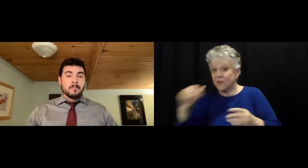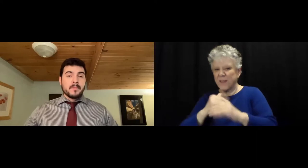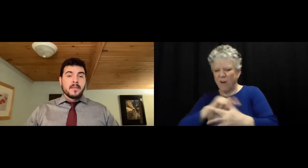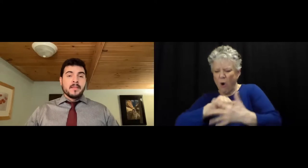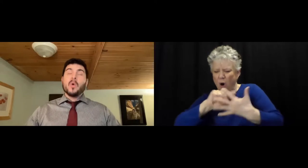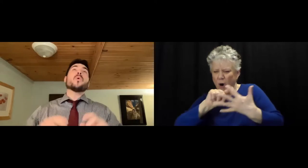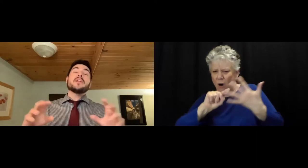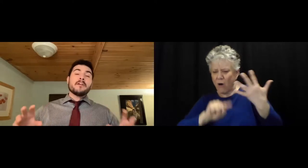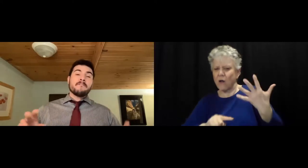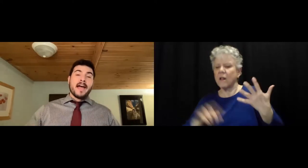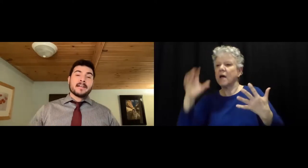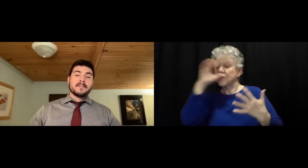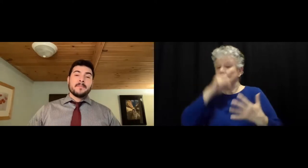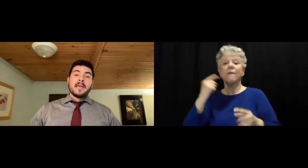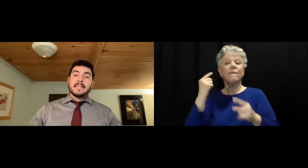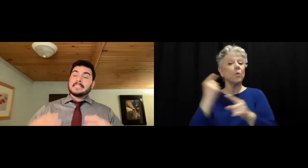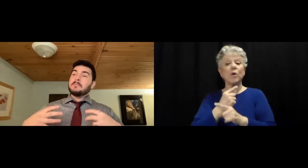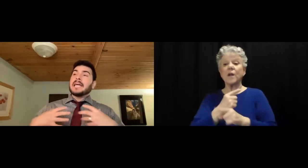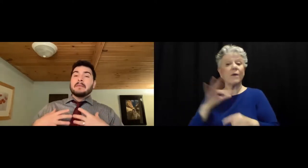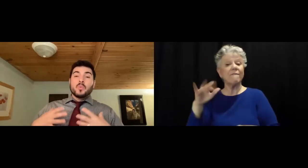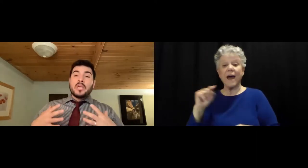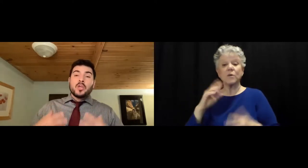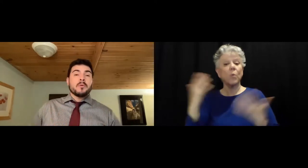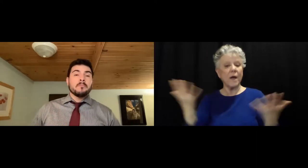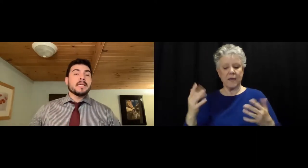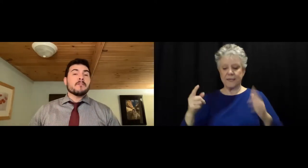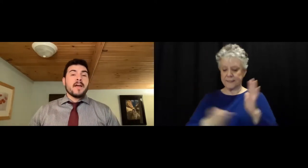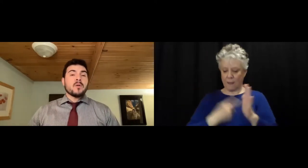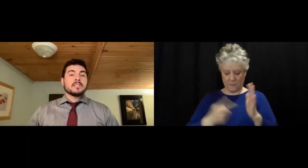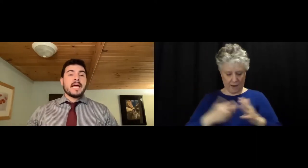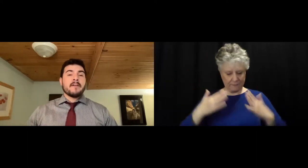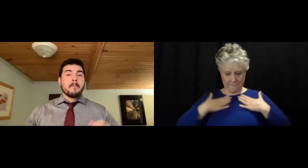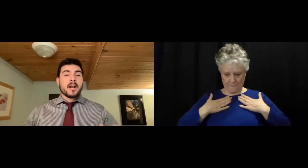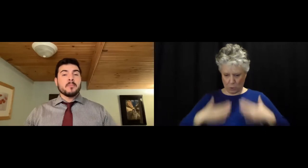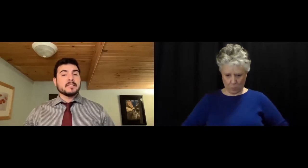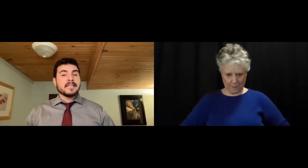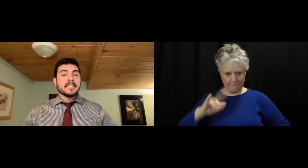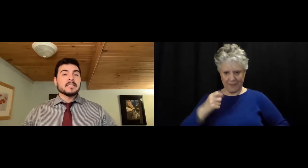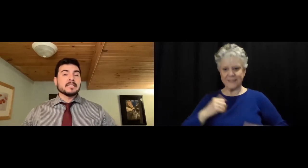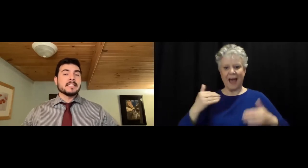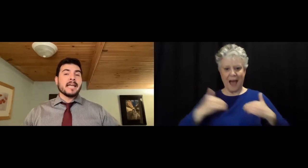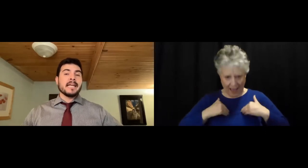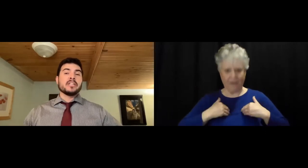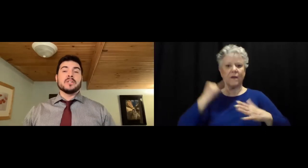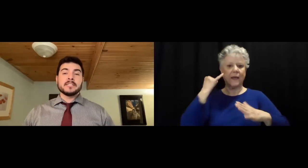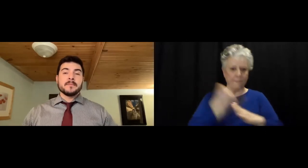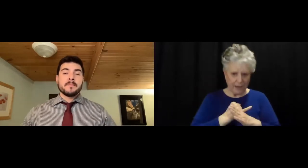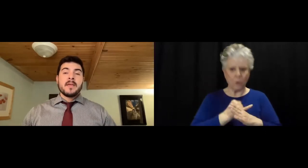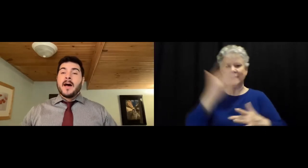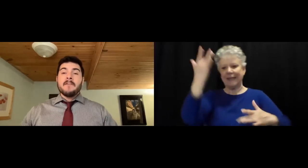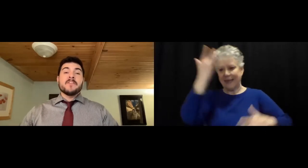presume the ordinary fact that sometimes we human beings are found to have impairments, illnesses, and